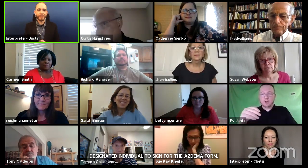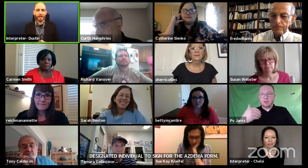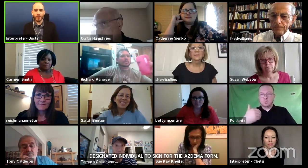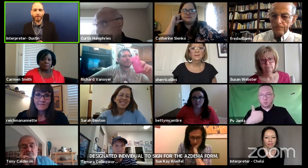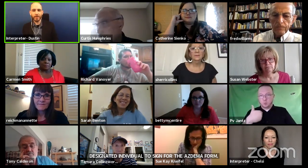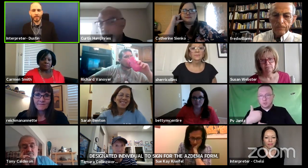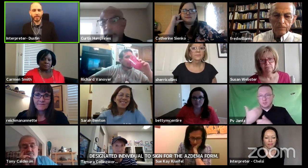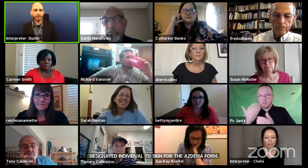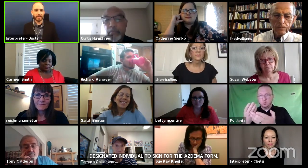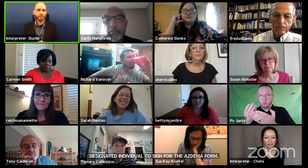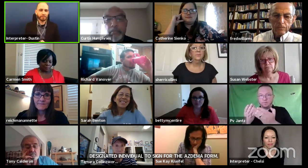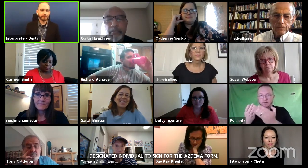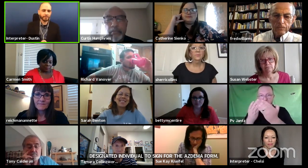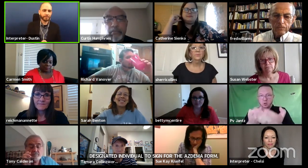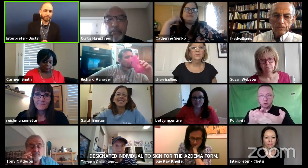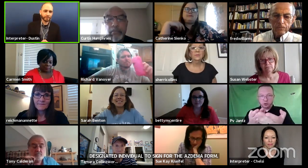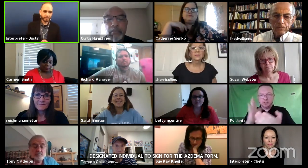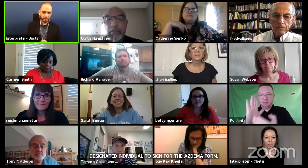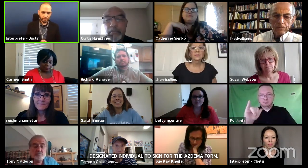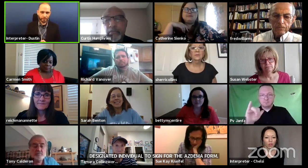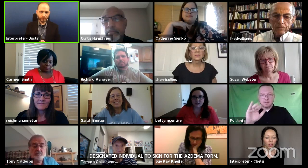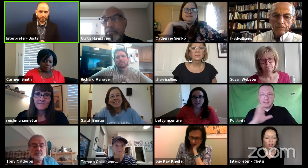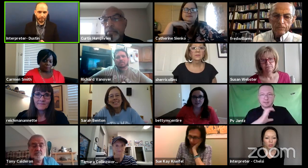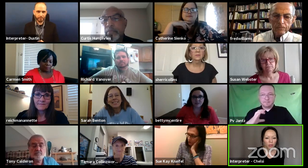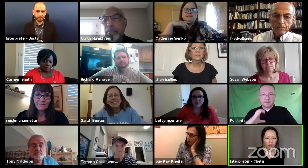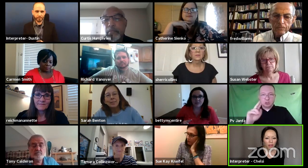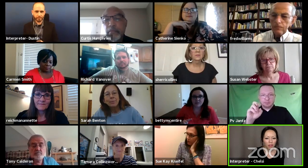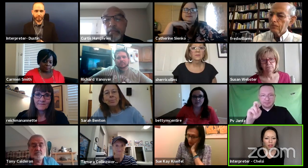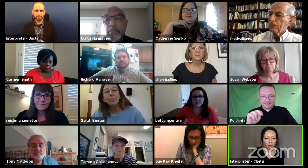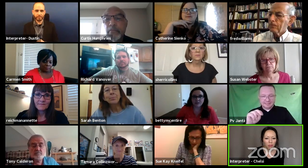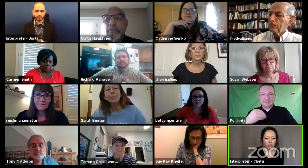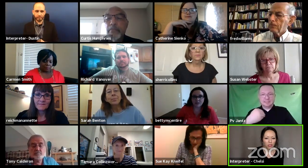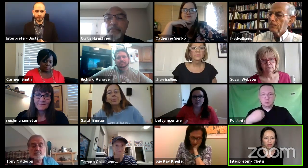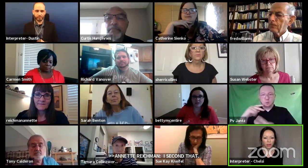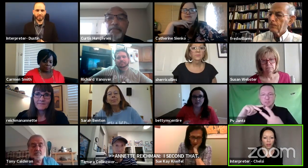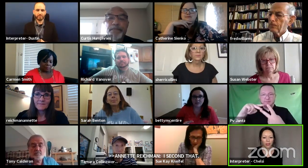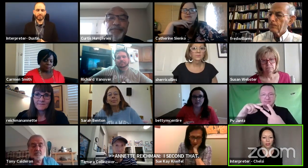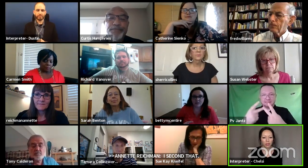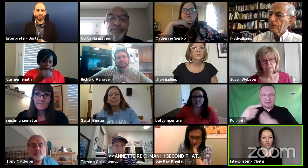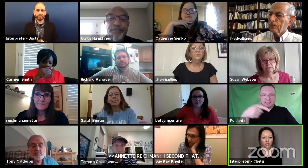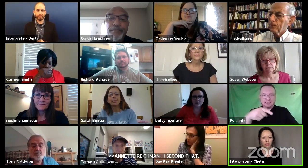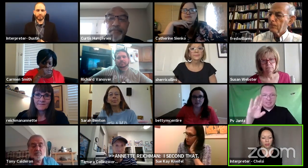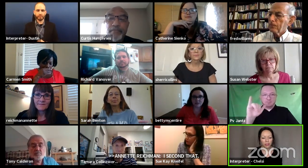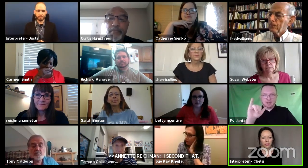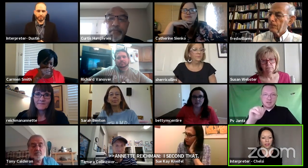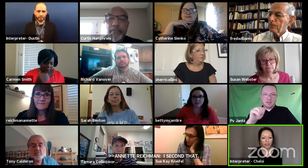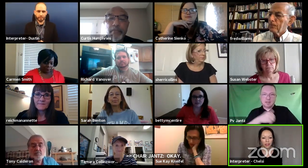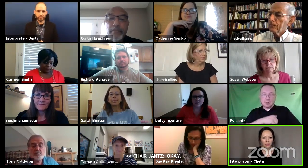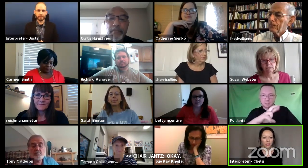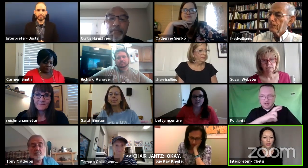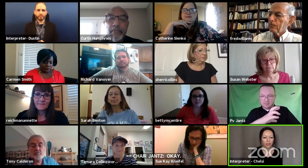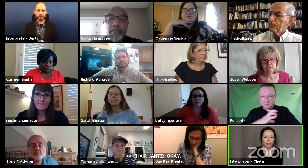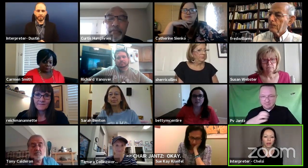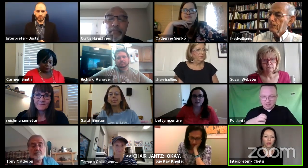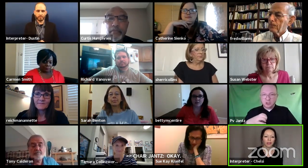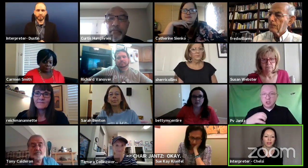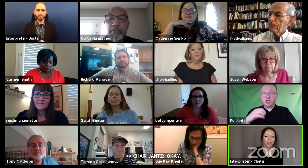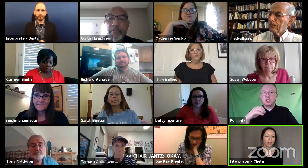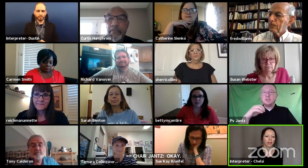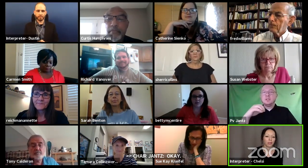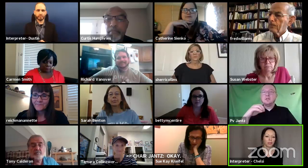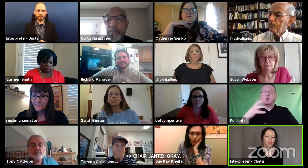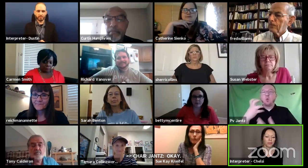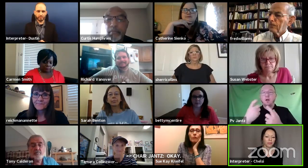This is Annette Reichman. I second that. Okay, so we have a motion by Commissioner Benton, and it was seconded by